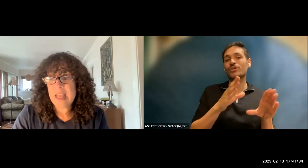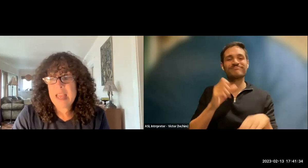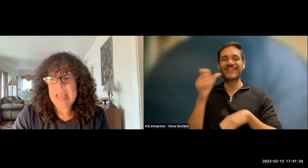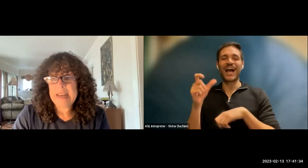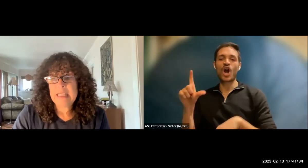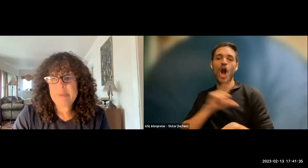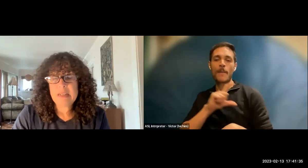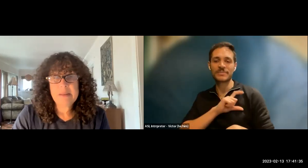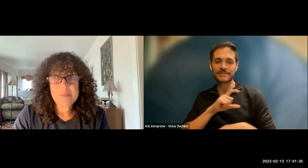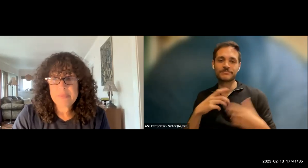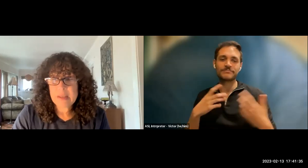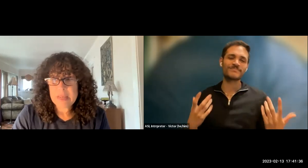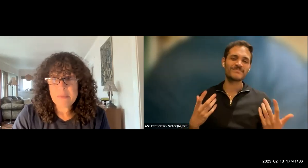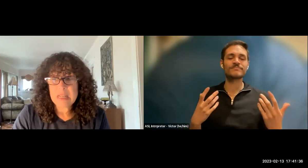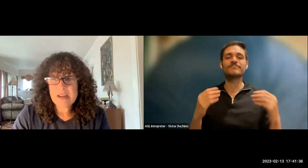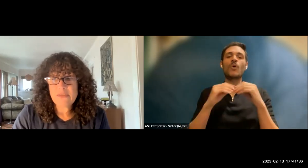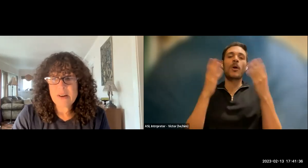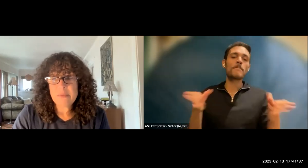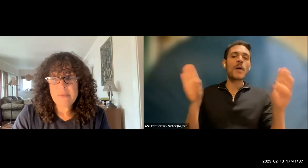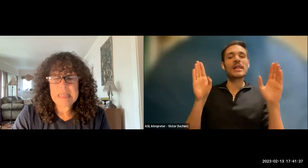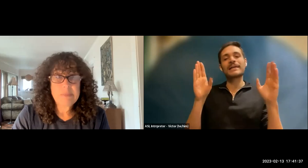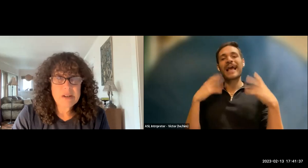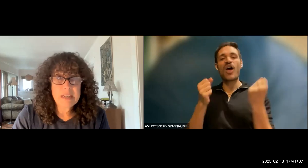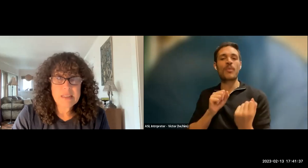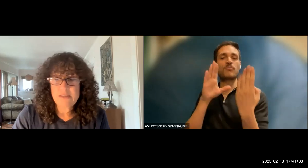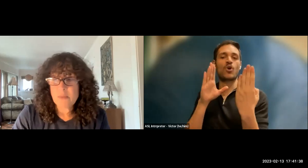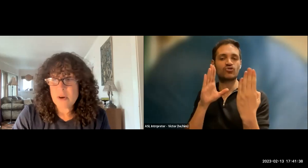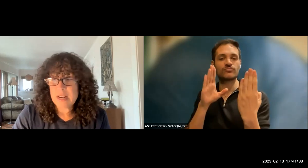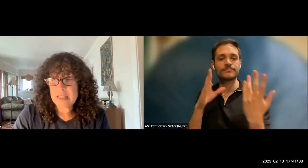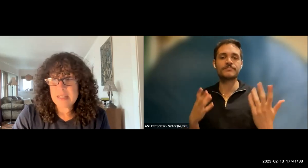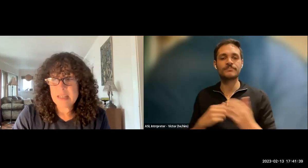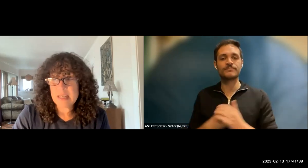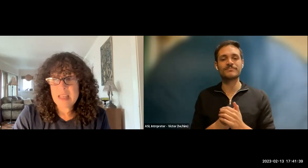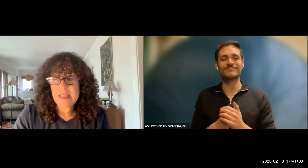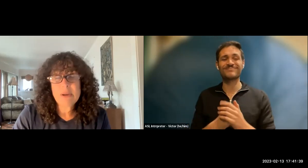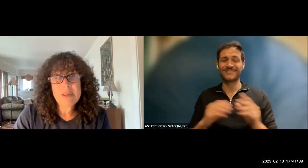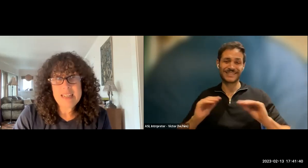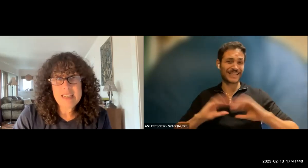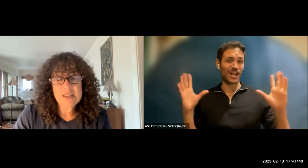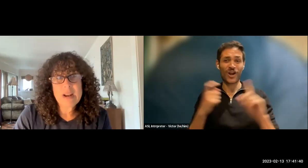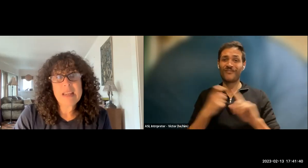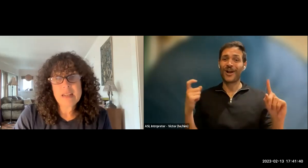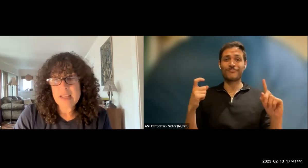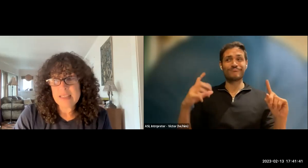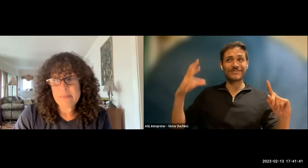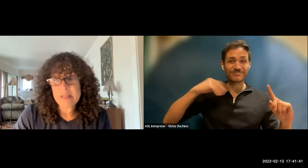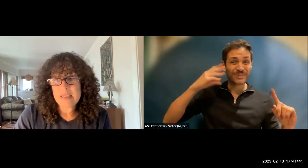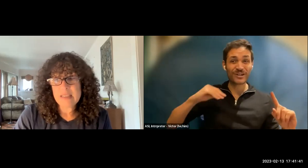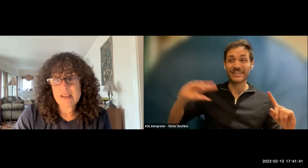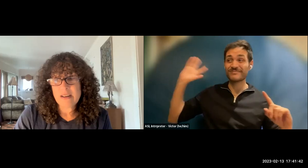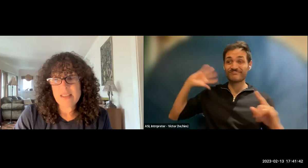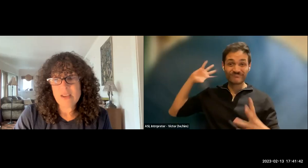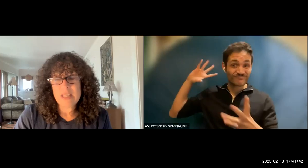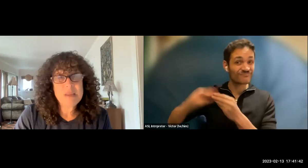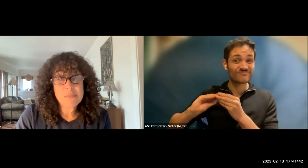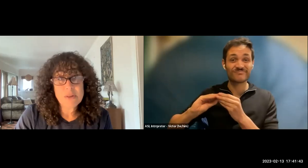policing. And it's become clear from experience and from organizing that we really need to recognize that